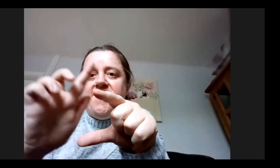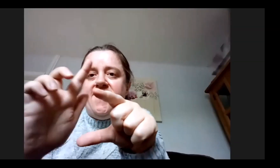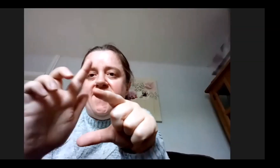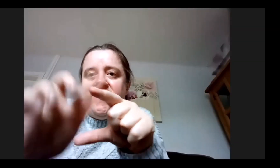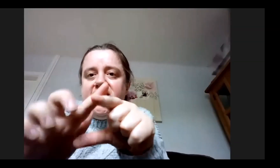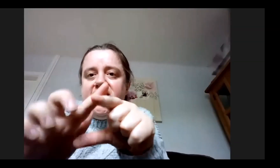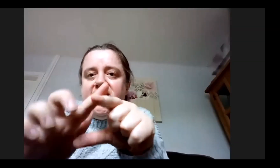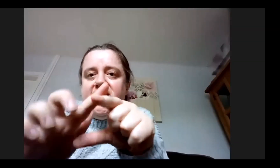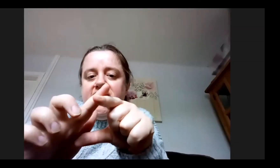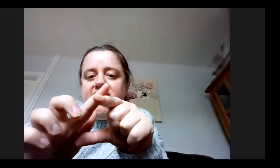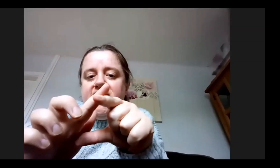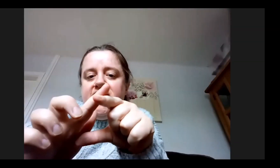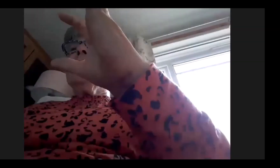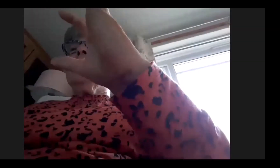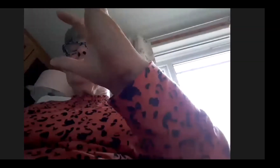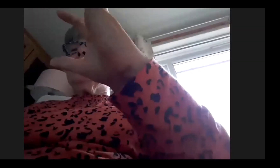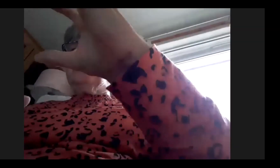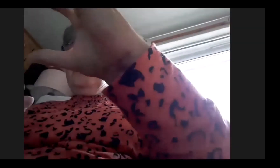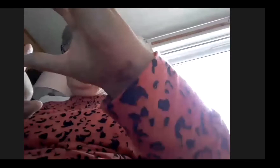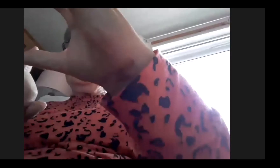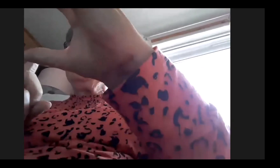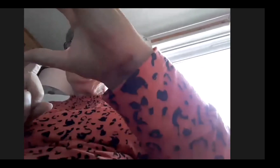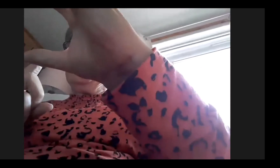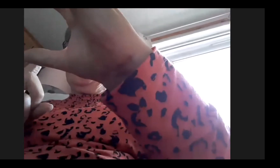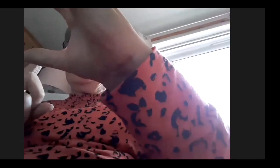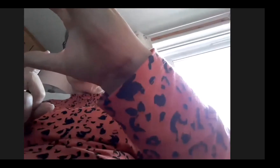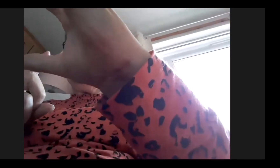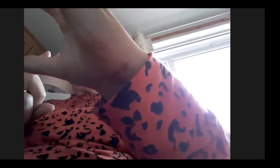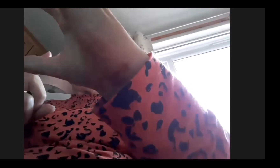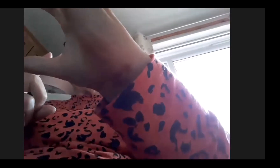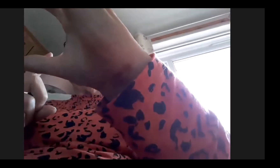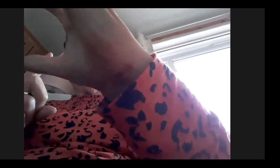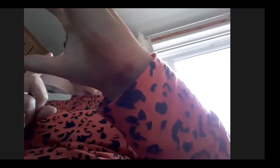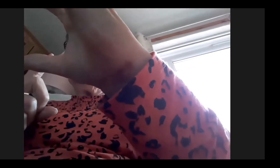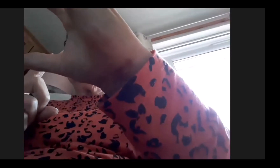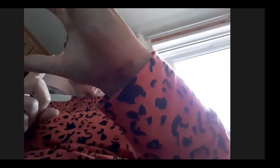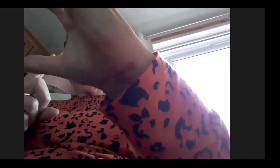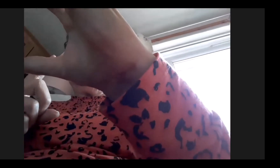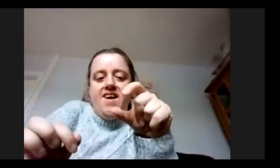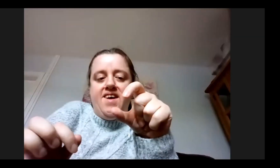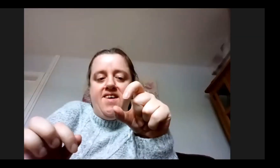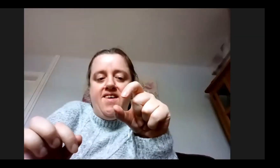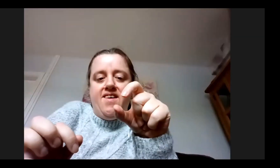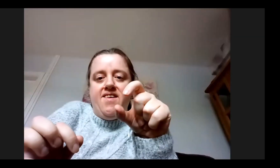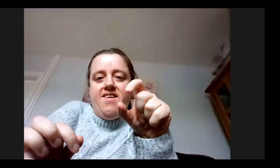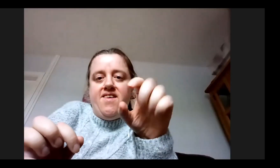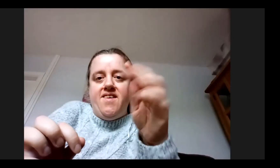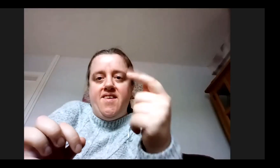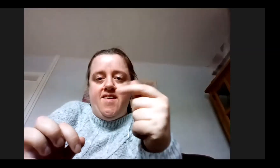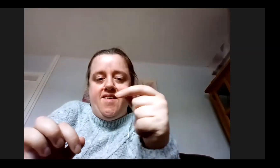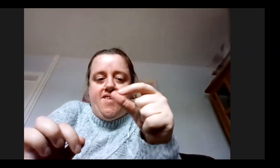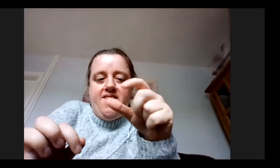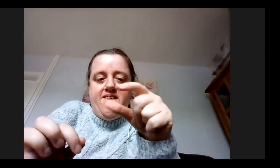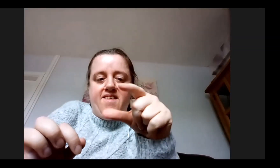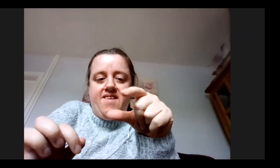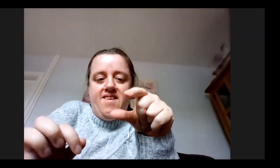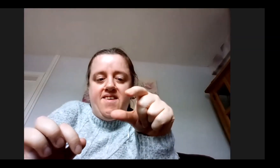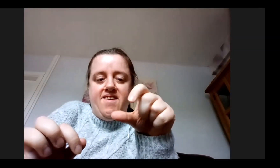Now, just do you see again? Put your C up again. Now get that finger on your other